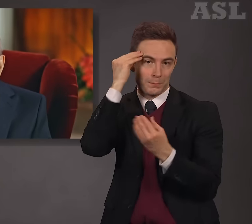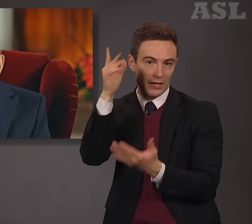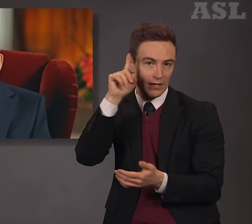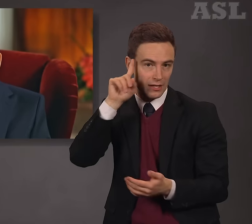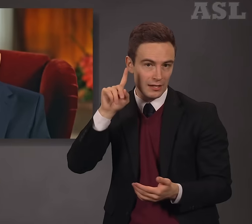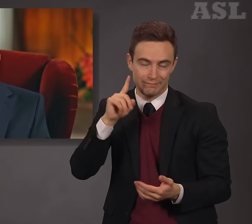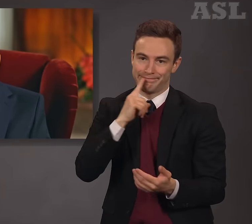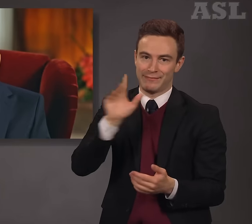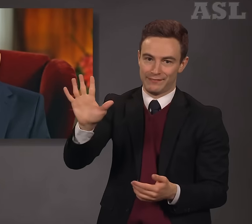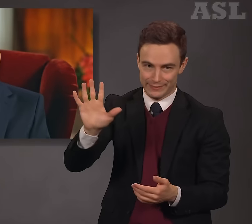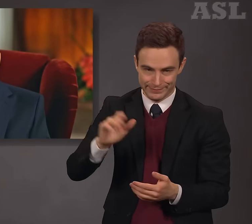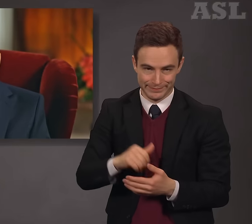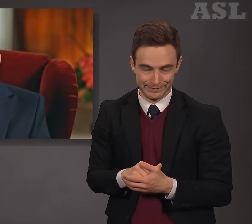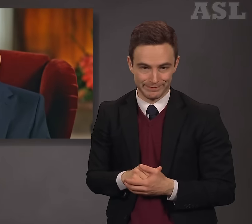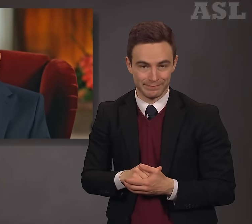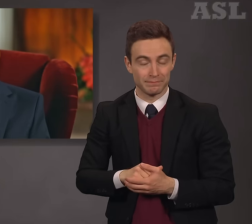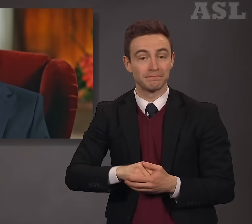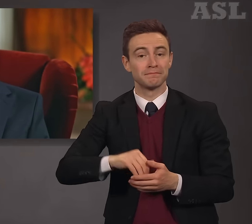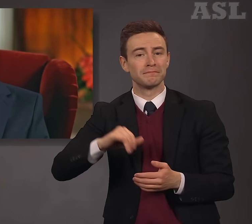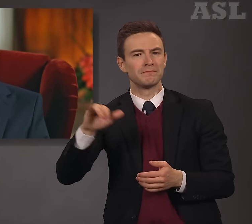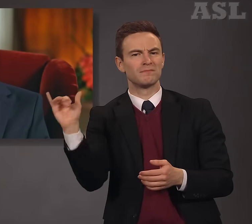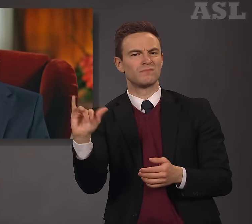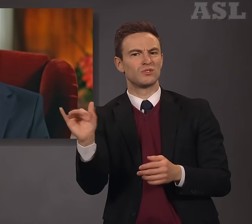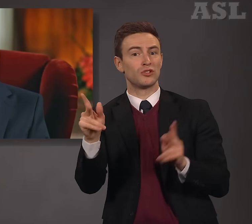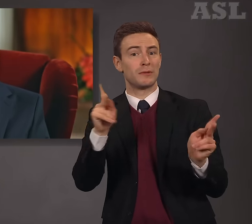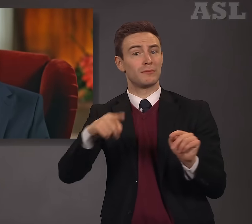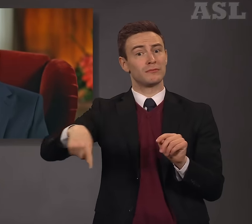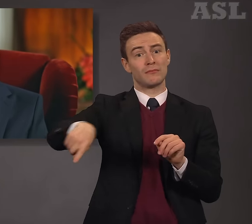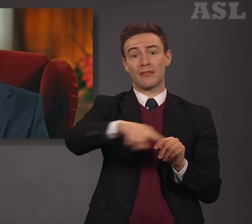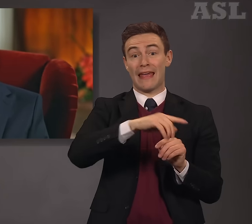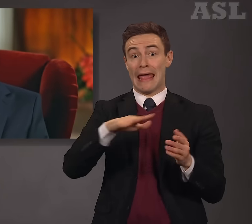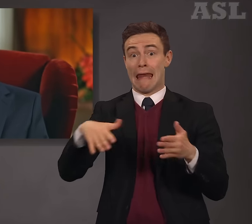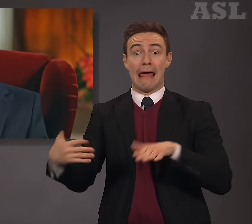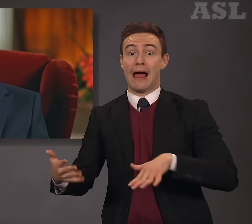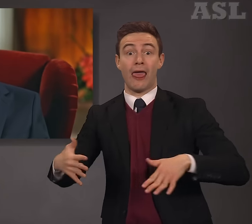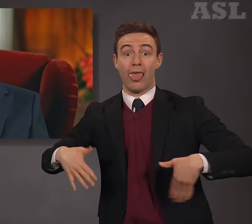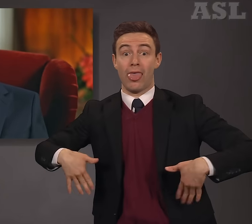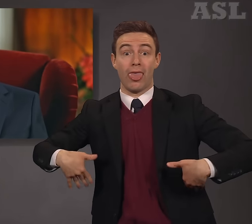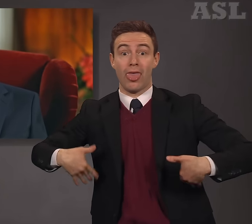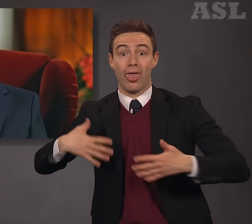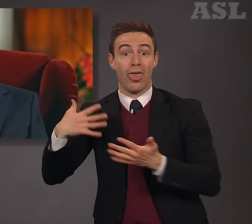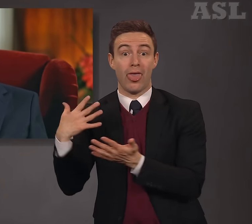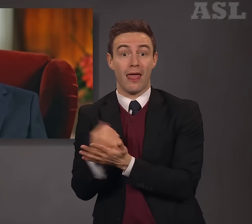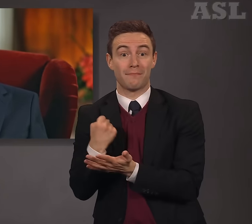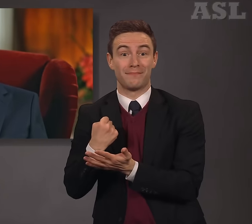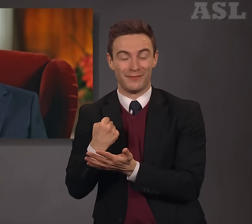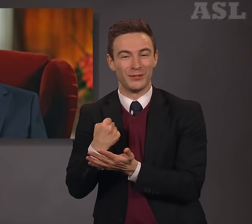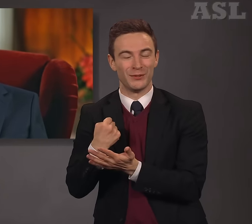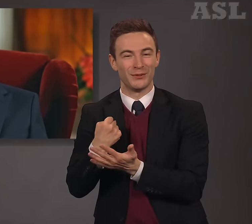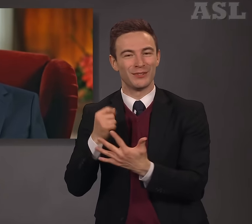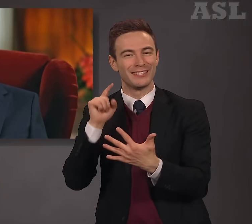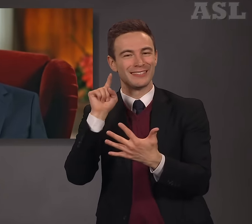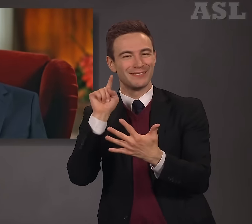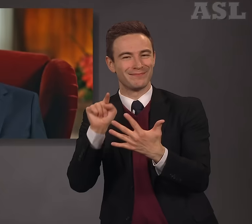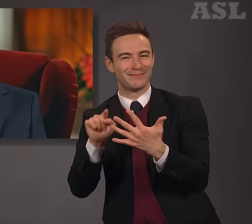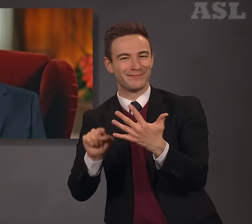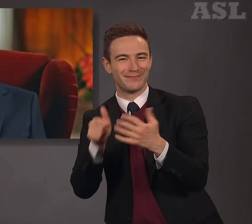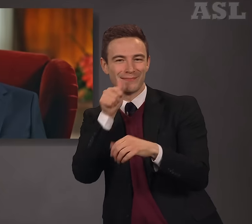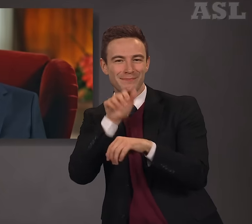Temple work makes these exquisite blessings available to all of God's children,